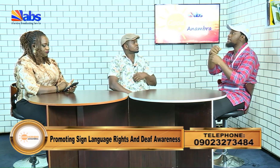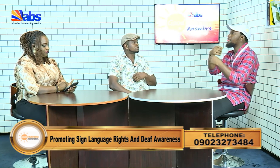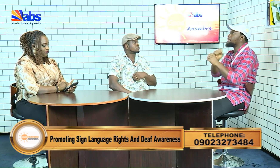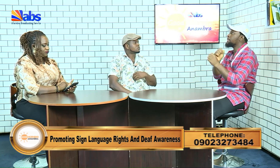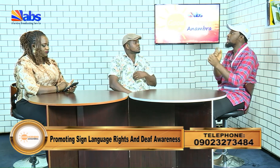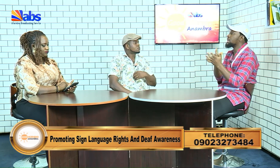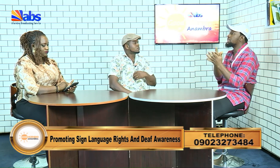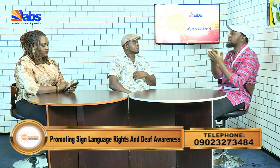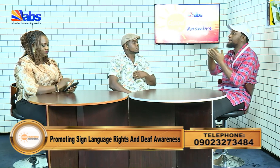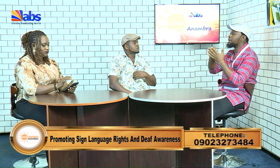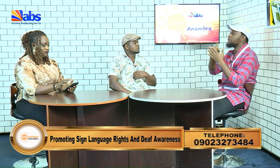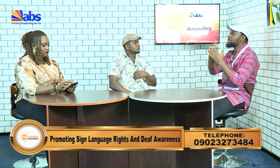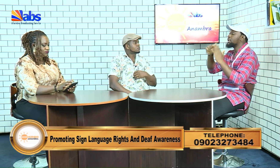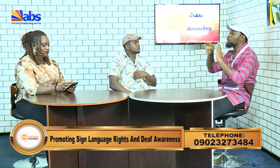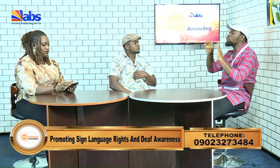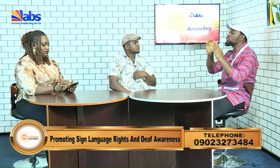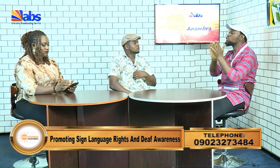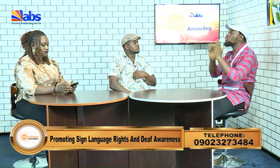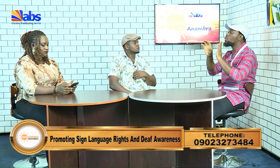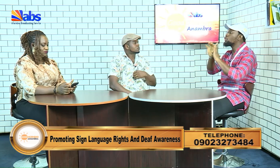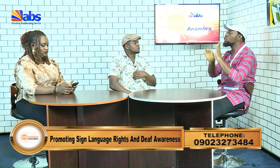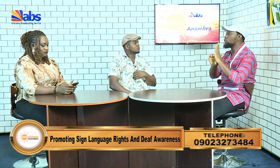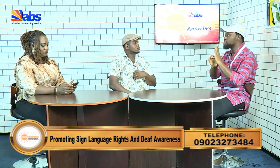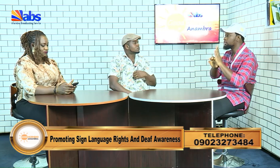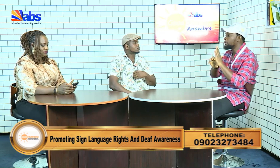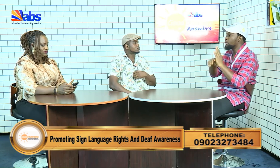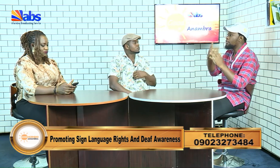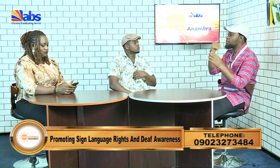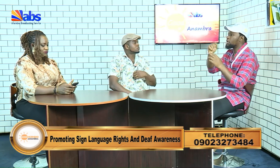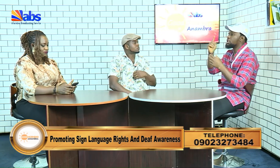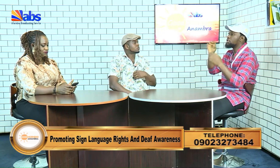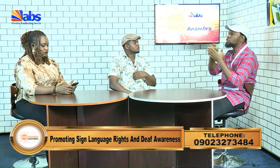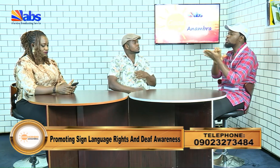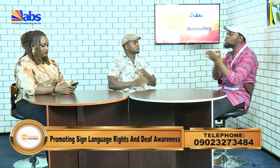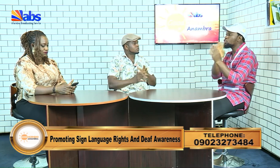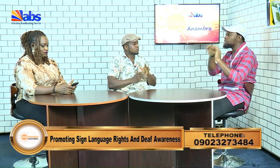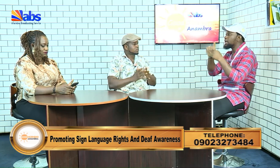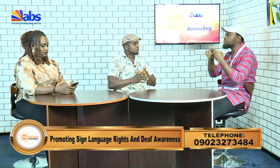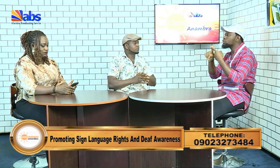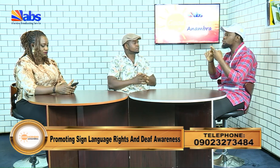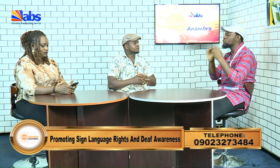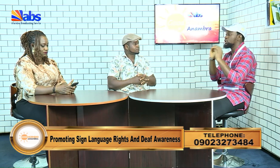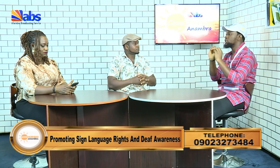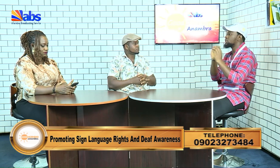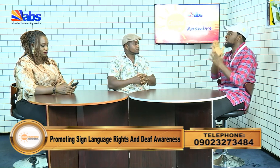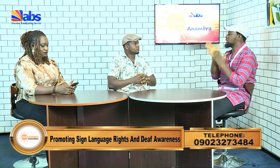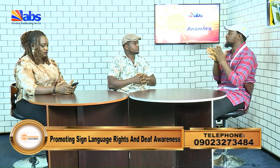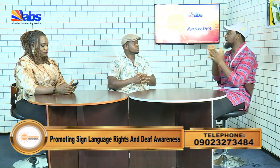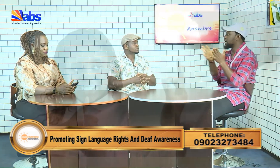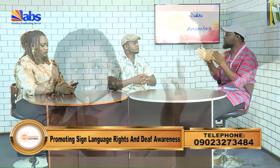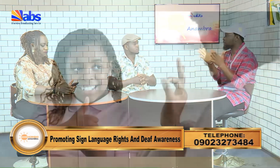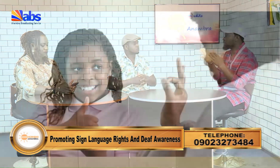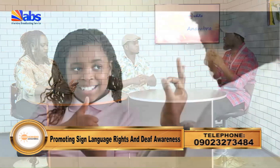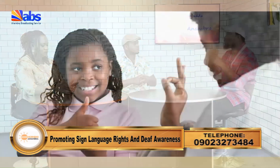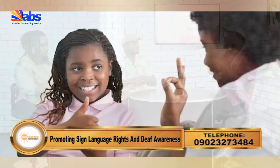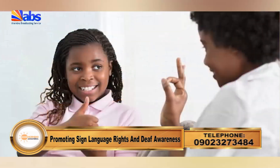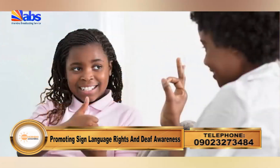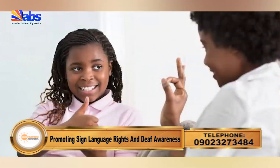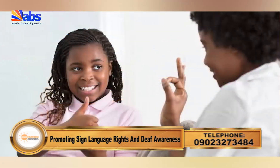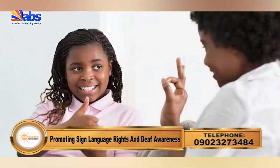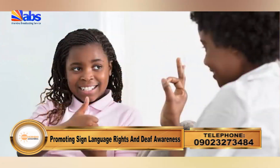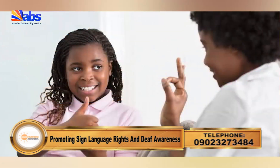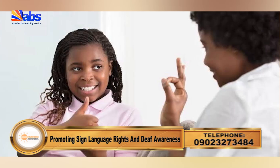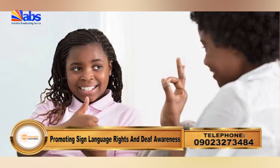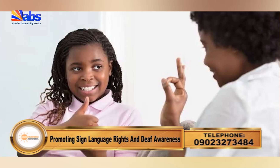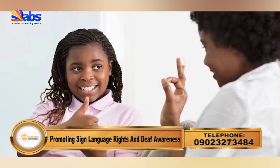can make it part of the school curriculum for the school to be able to teach sign language in all